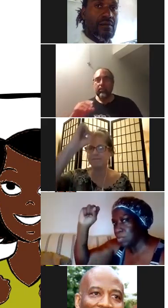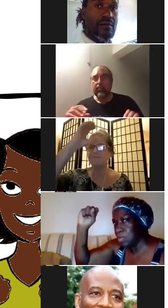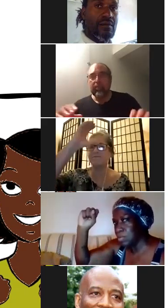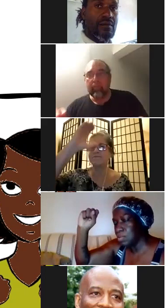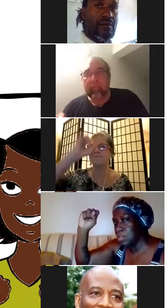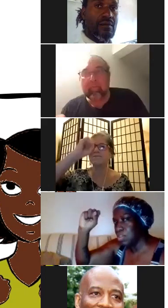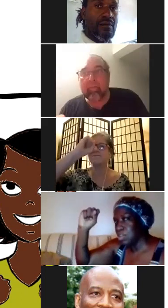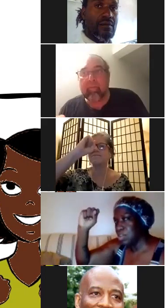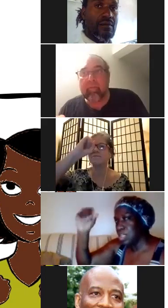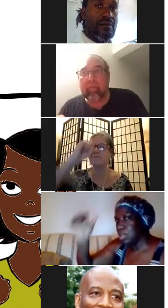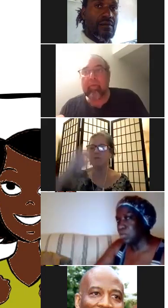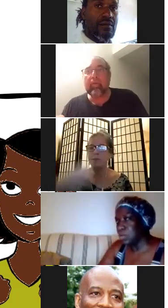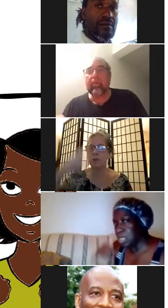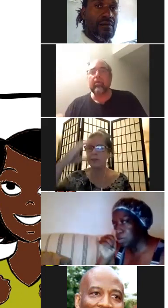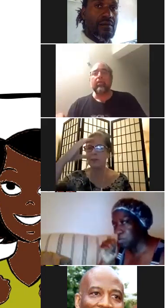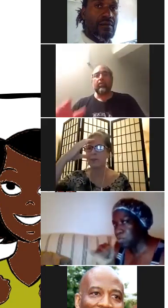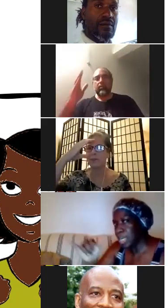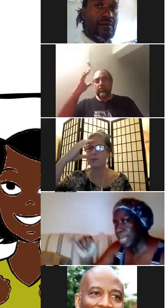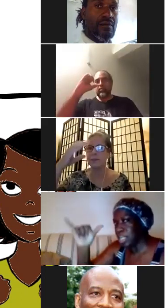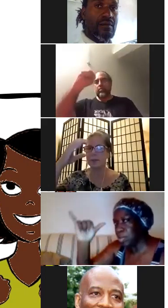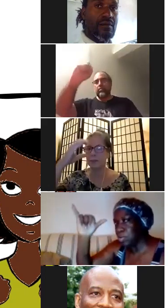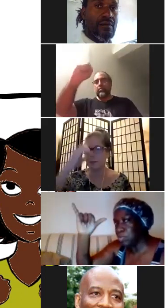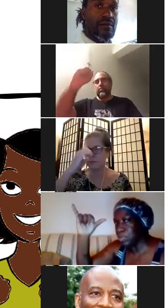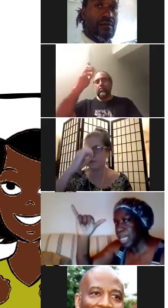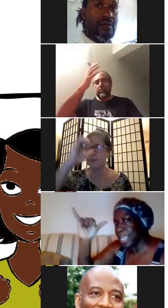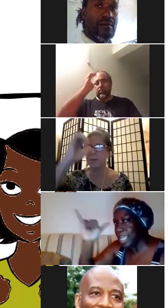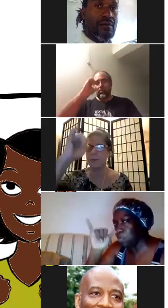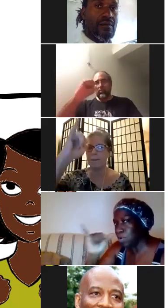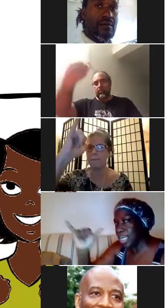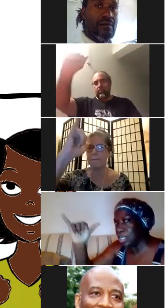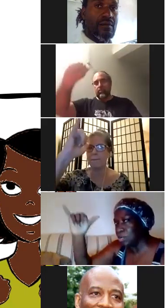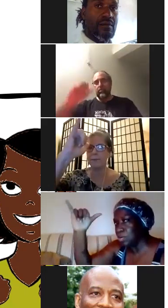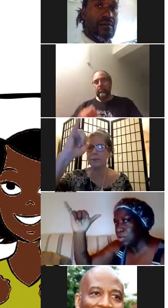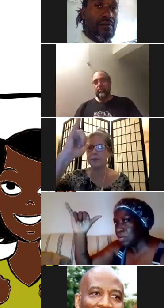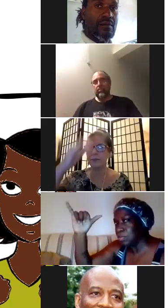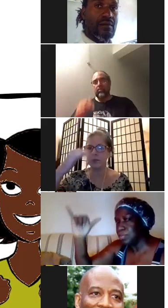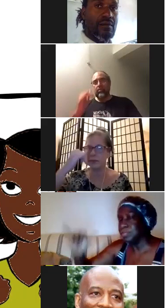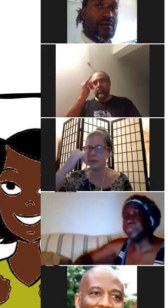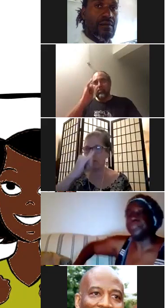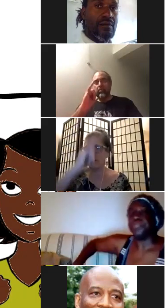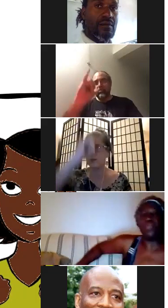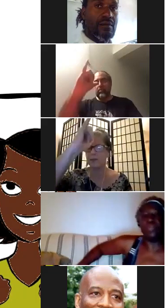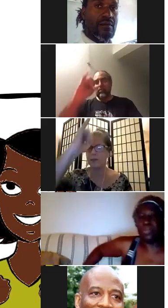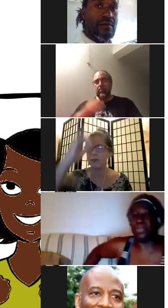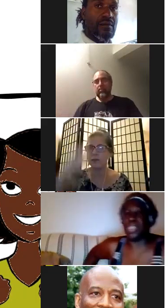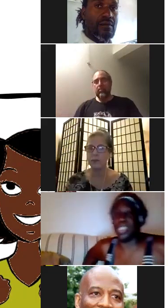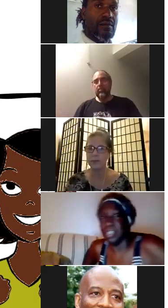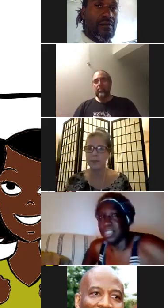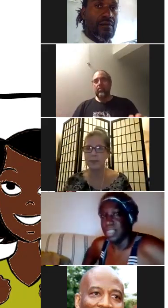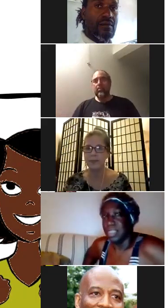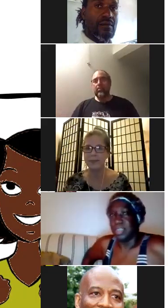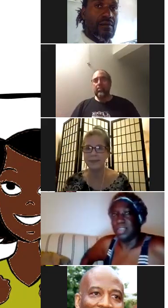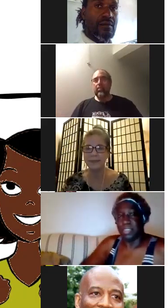rhino, Okay. or rhino with a Y. Rhino. Oh, okay.